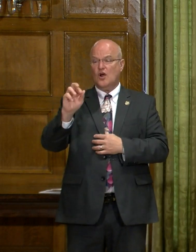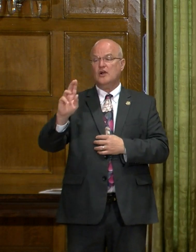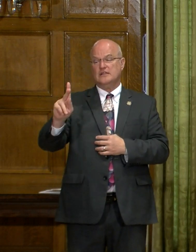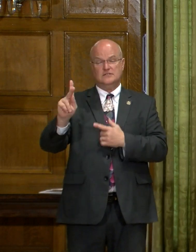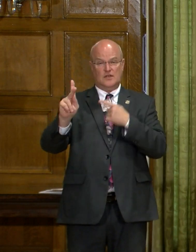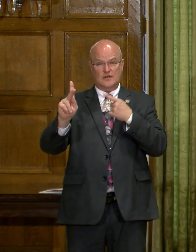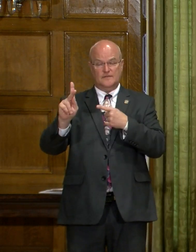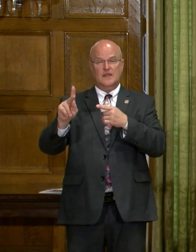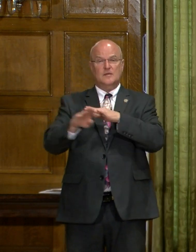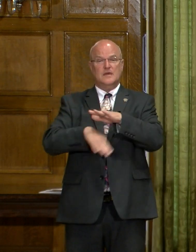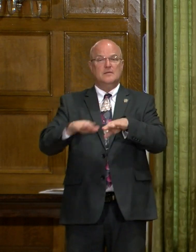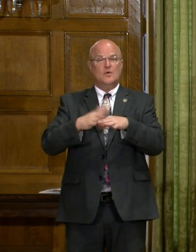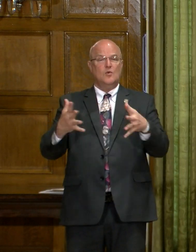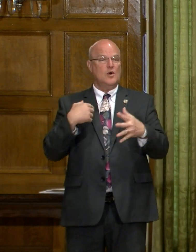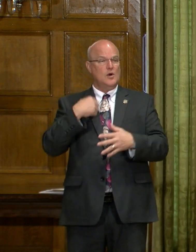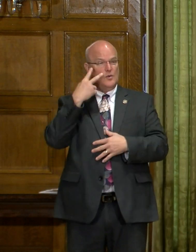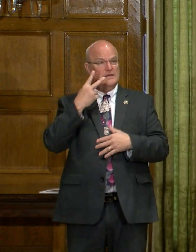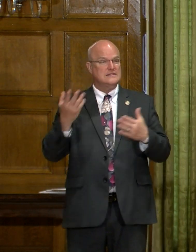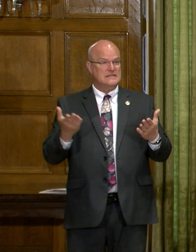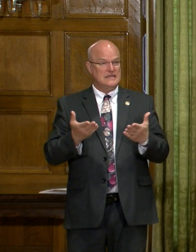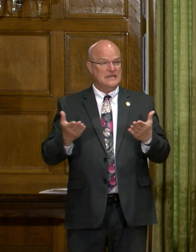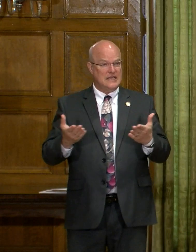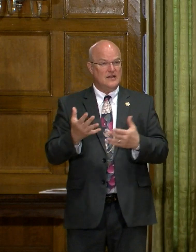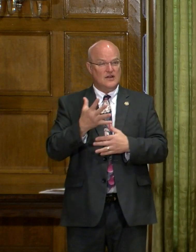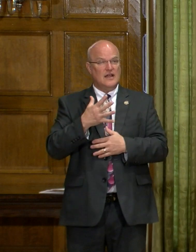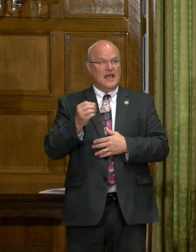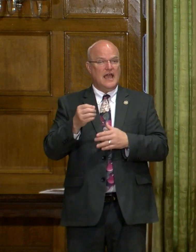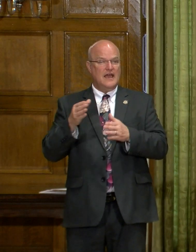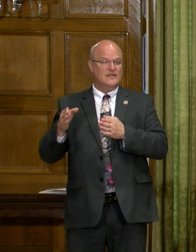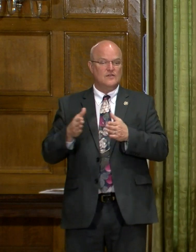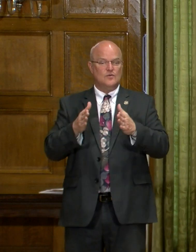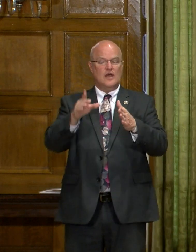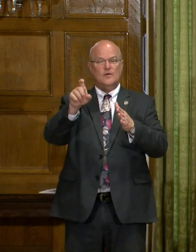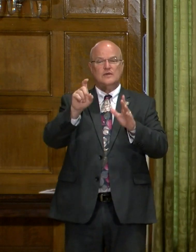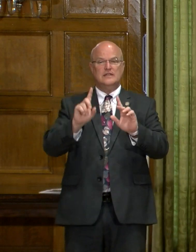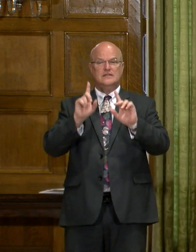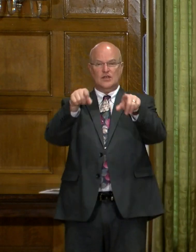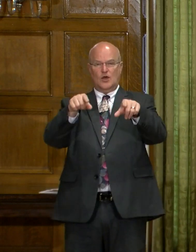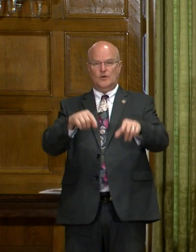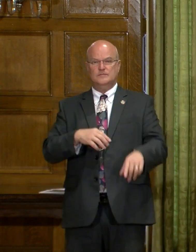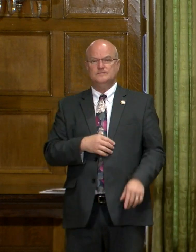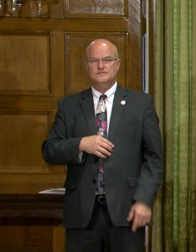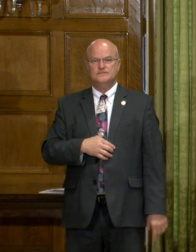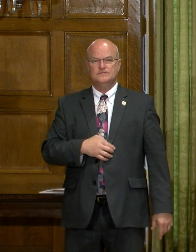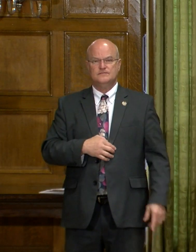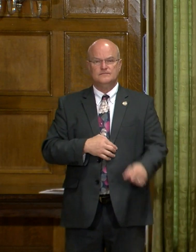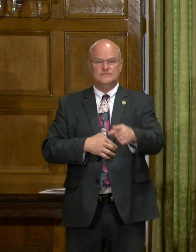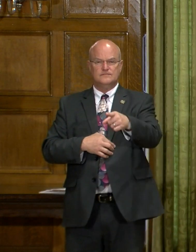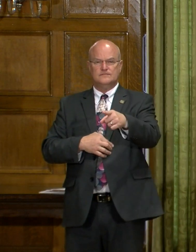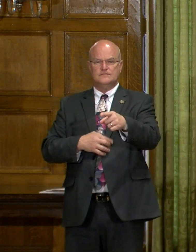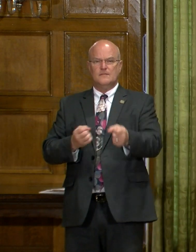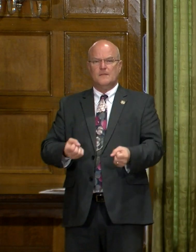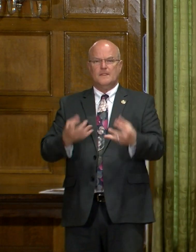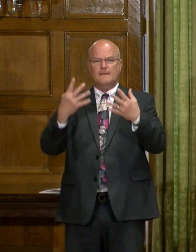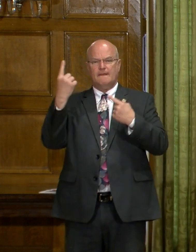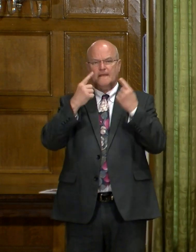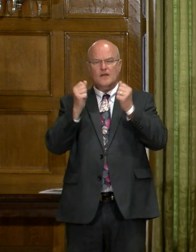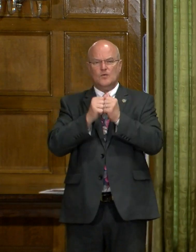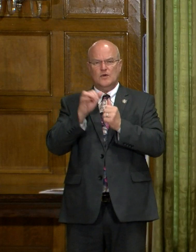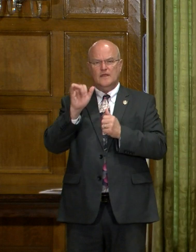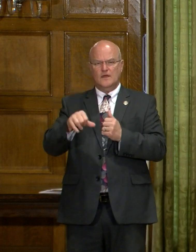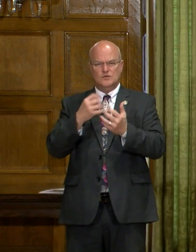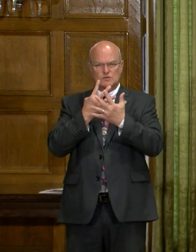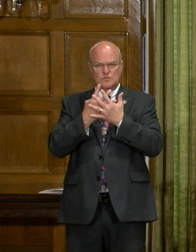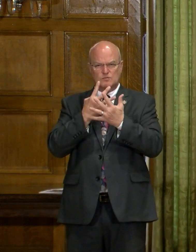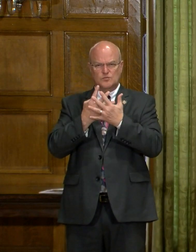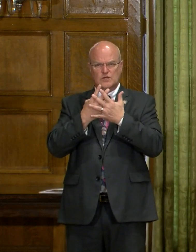Arkansas based upon what we see here and the direction we need to go. How much consideration is going to be taken with those